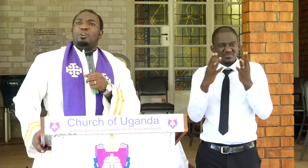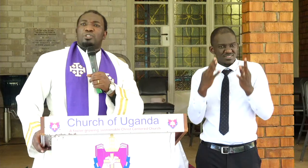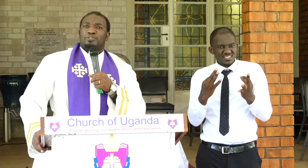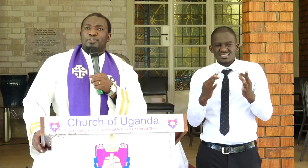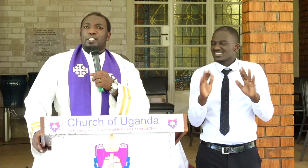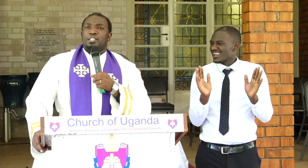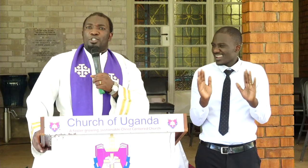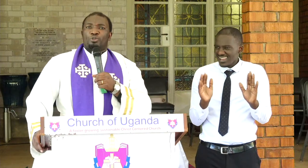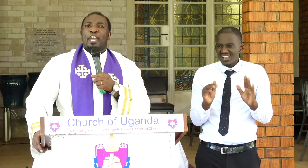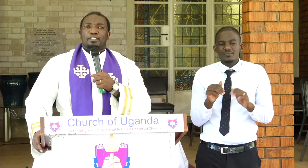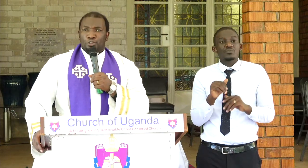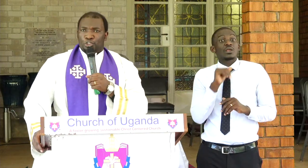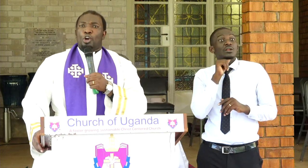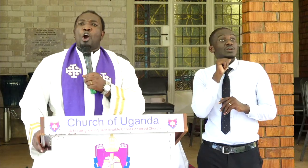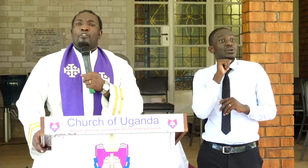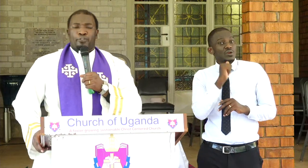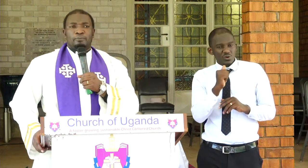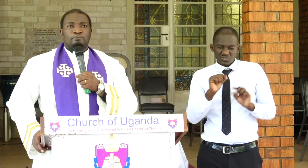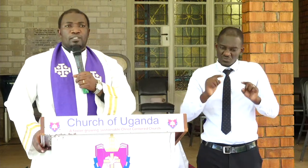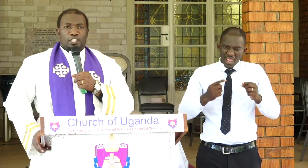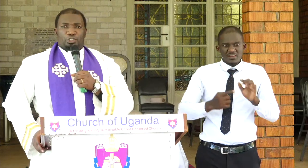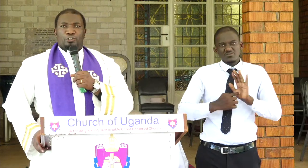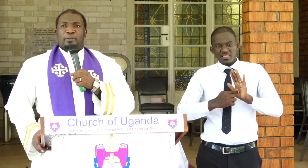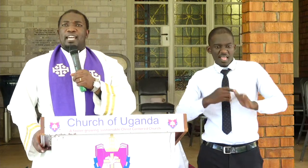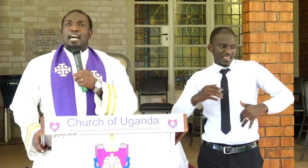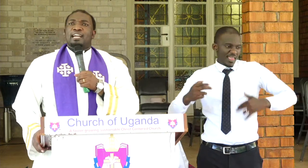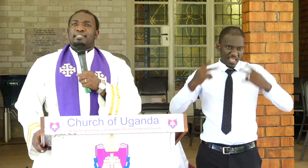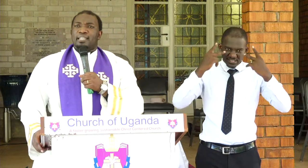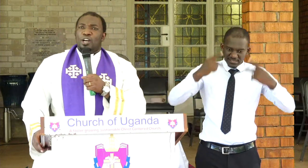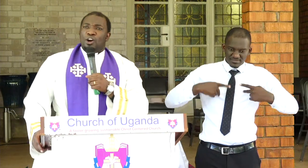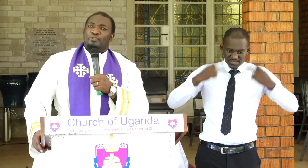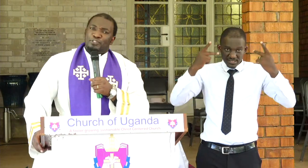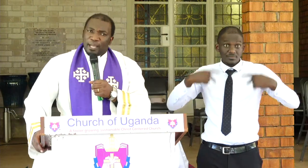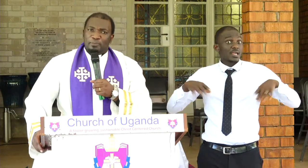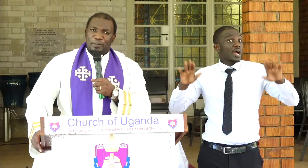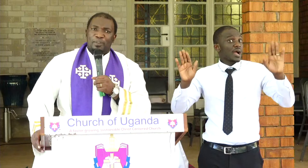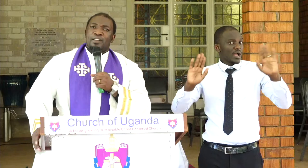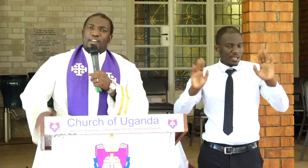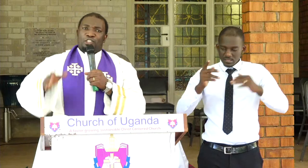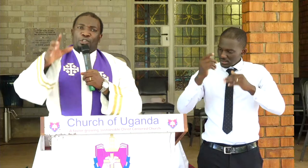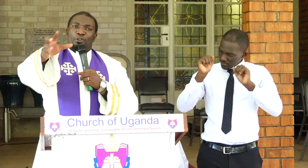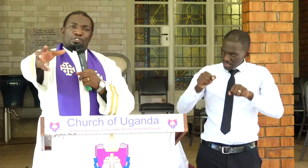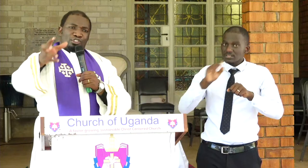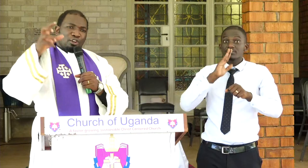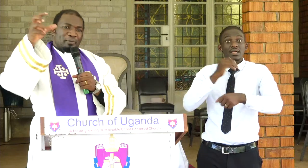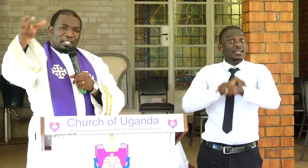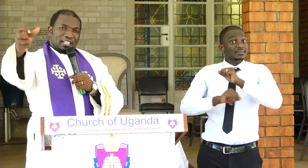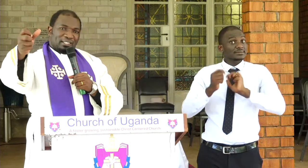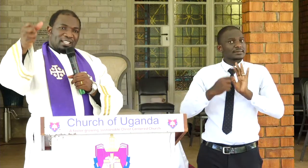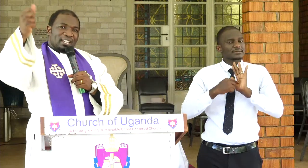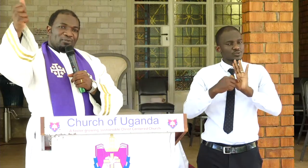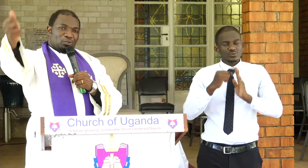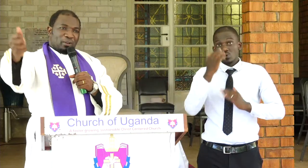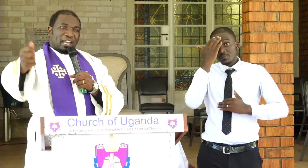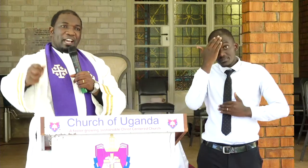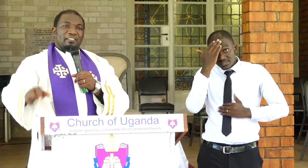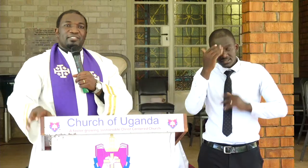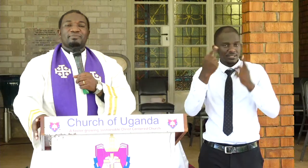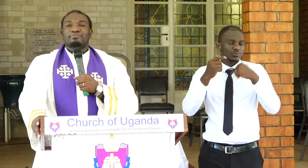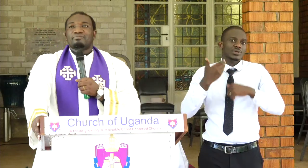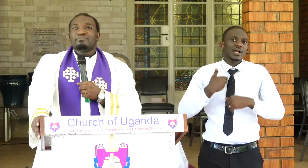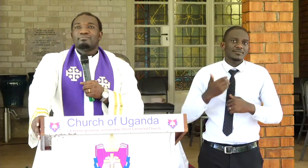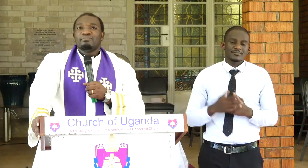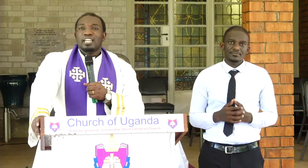not out of, you know, trying to show off. It should be an act of something that shows the obedience that we